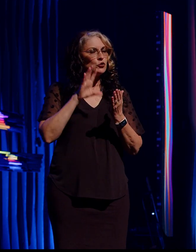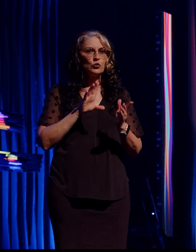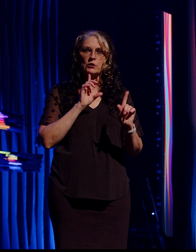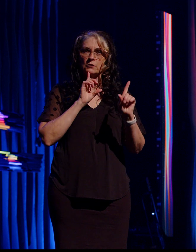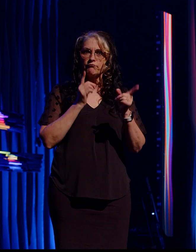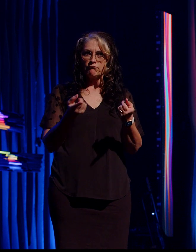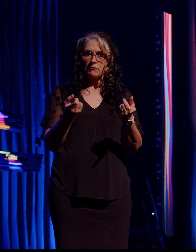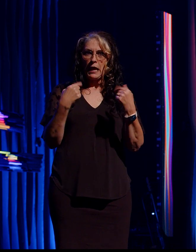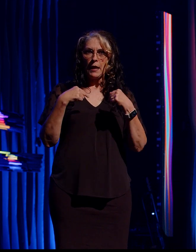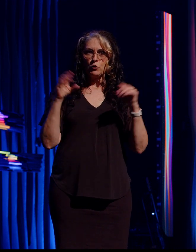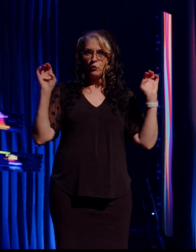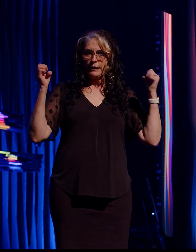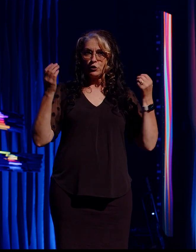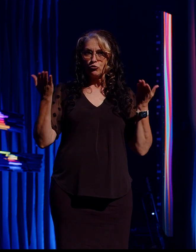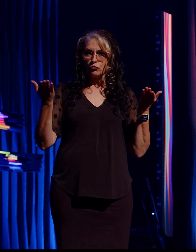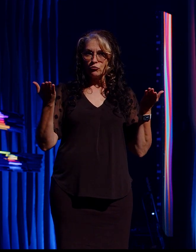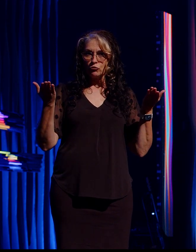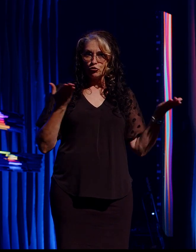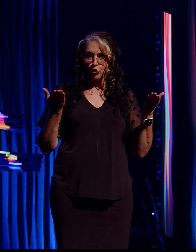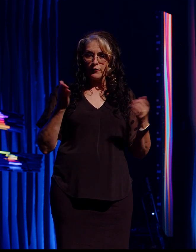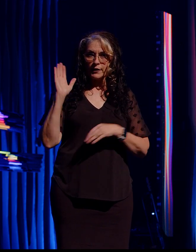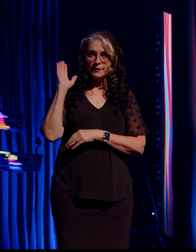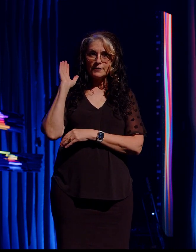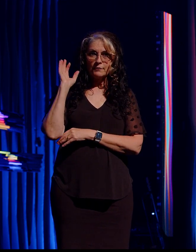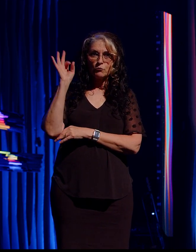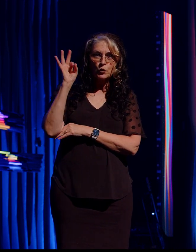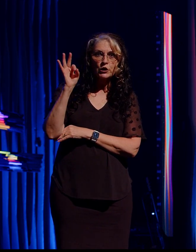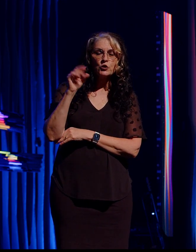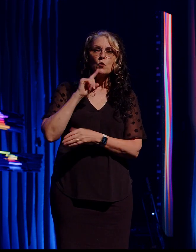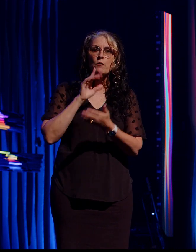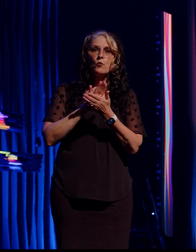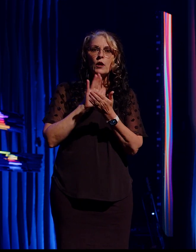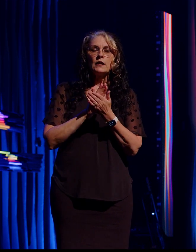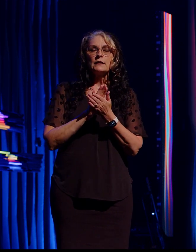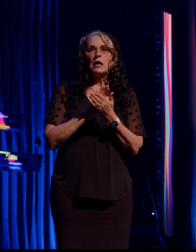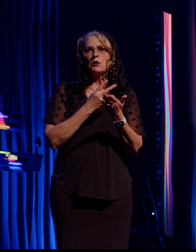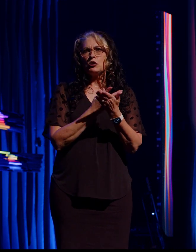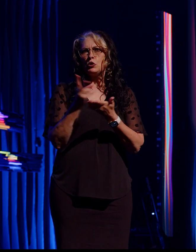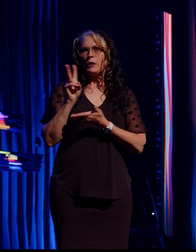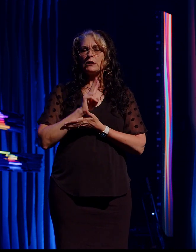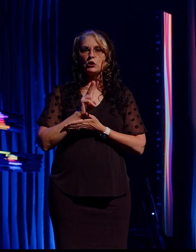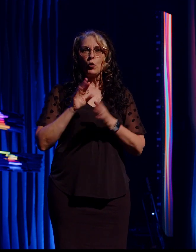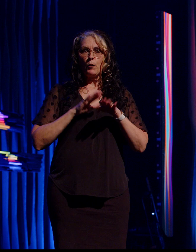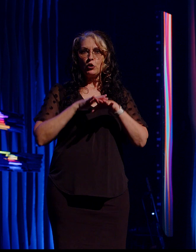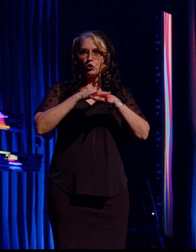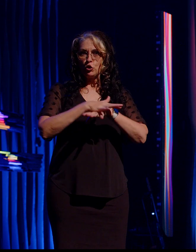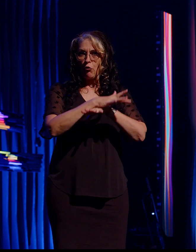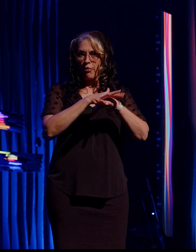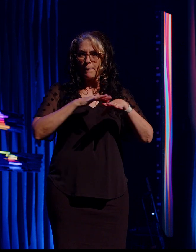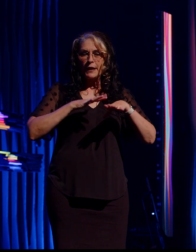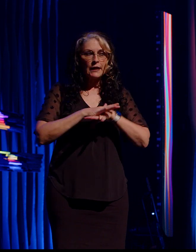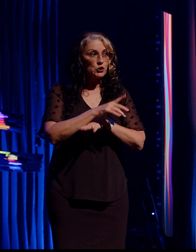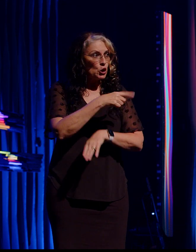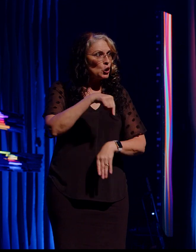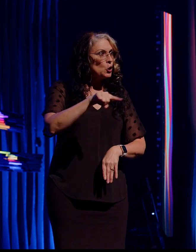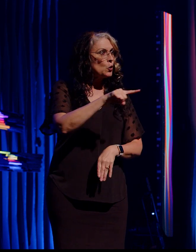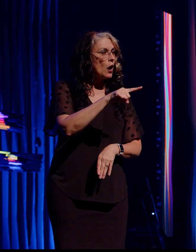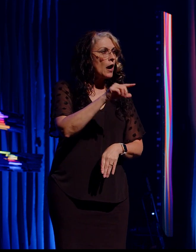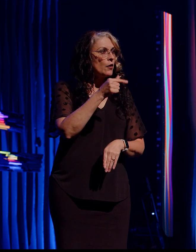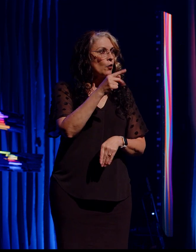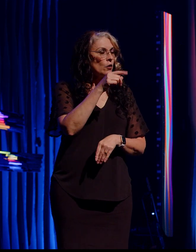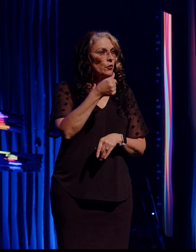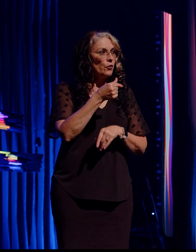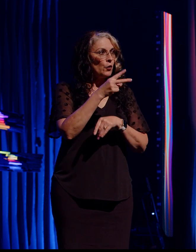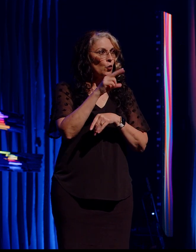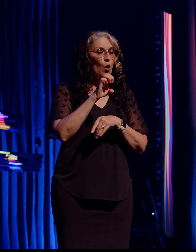Easter service that coming weekend, which we praise God for. We did a beach trip a couple weeks ago. Grove members, you guys, I mean, we